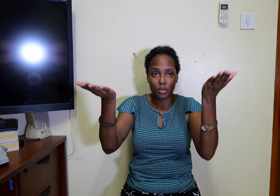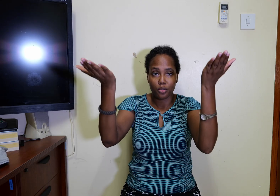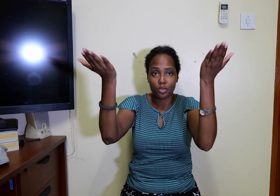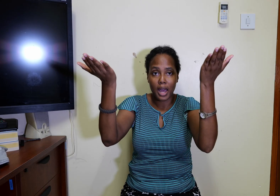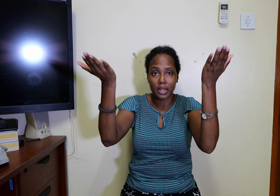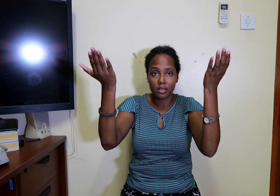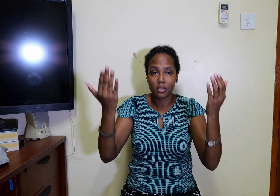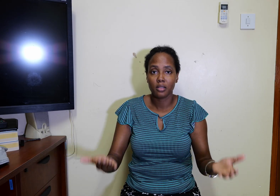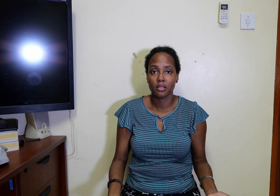rise,